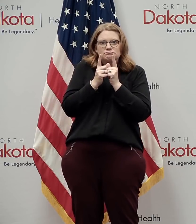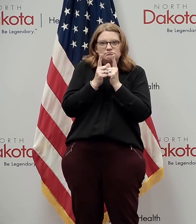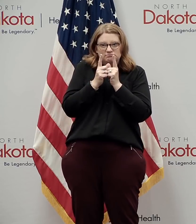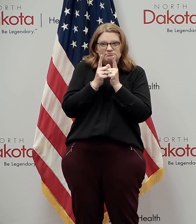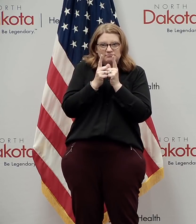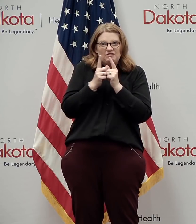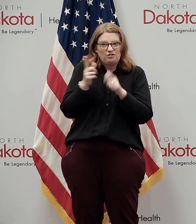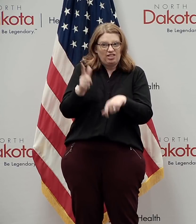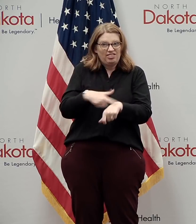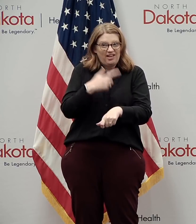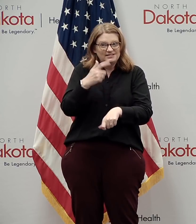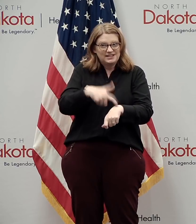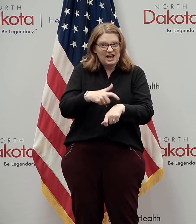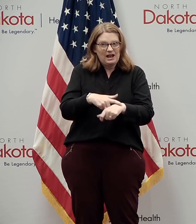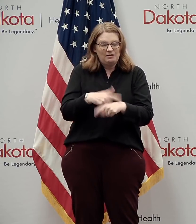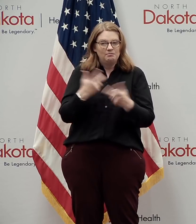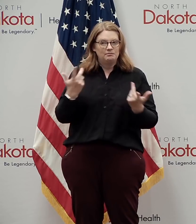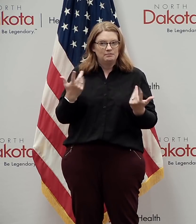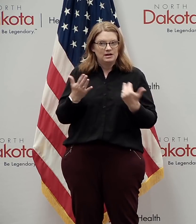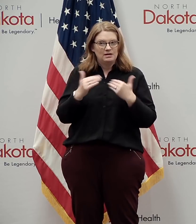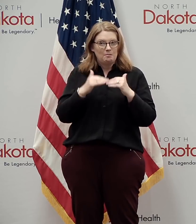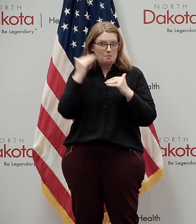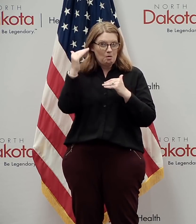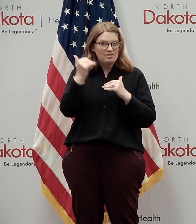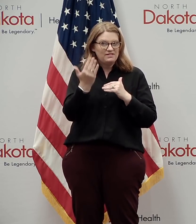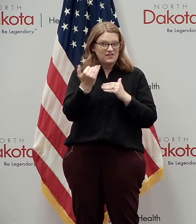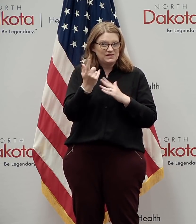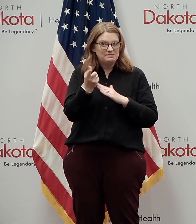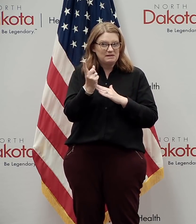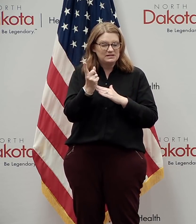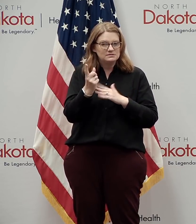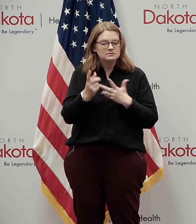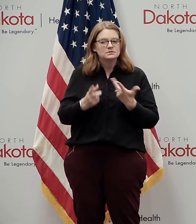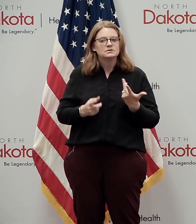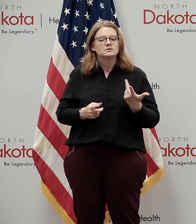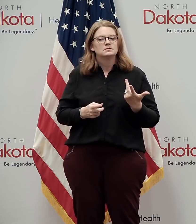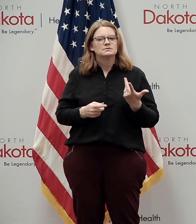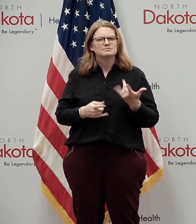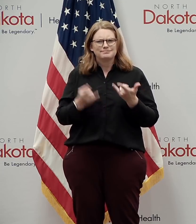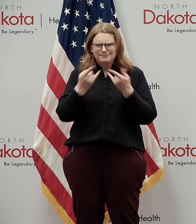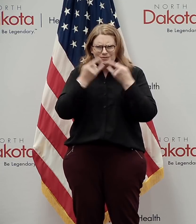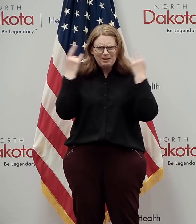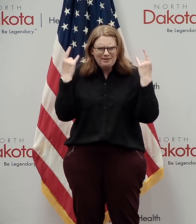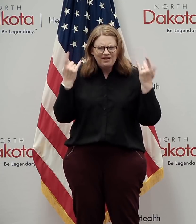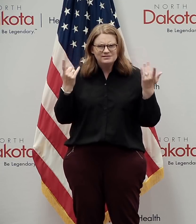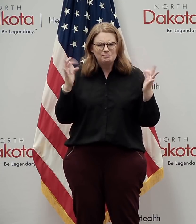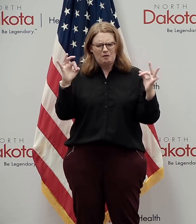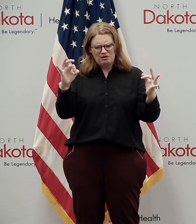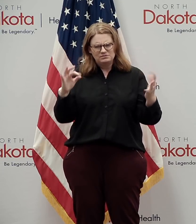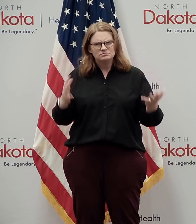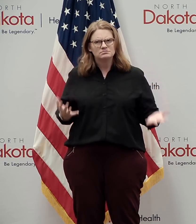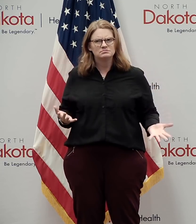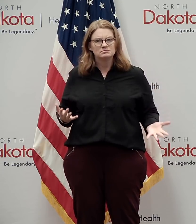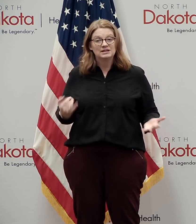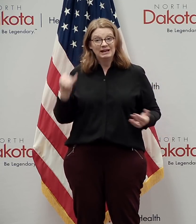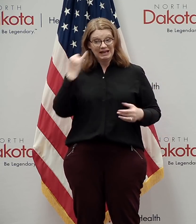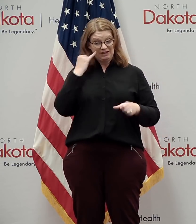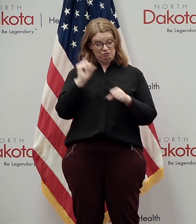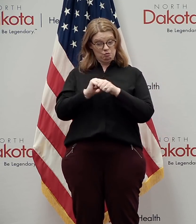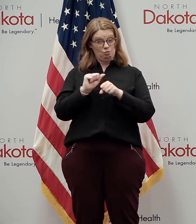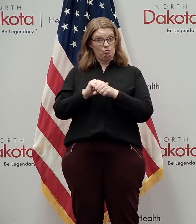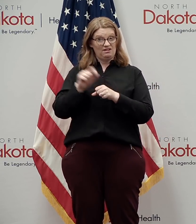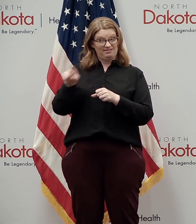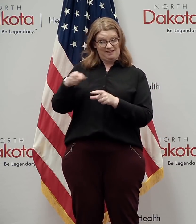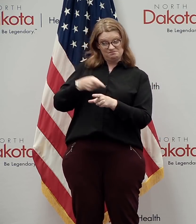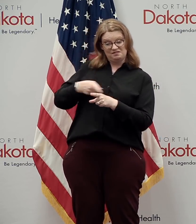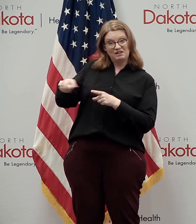for an extended period of time, more than 15 minutes, those are great places to wear masks, and particularly if you're a worker in that area and